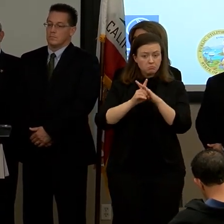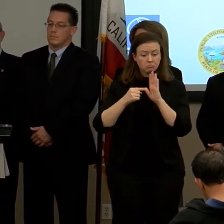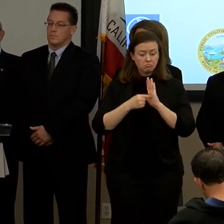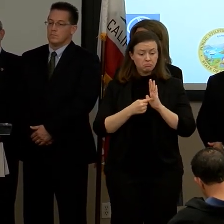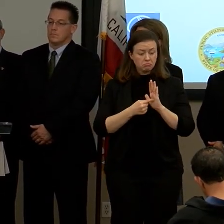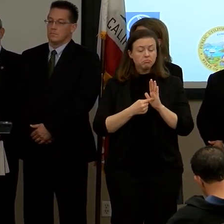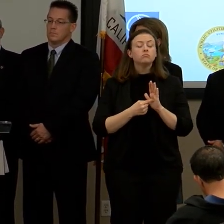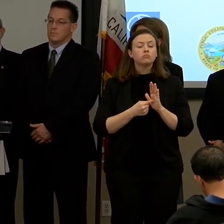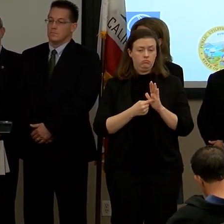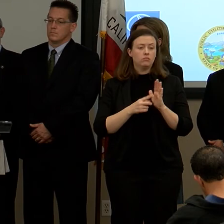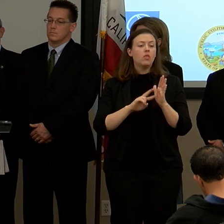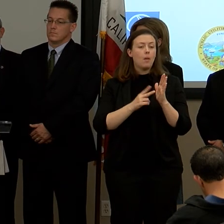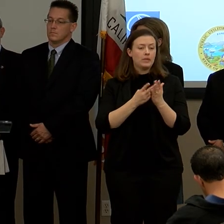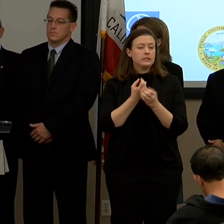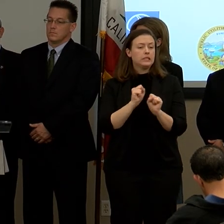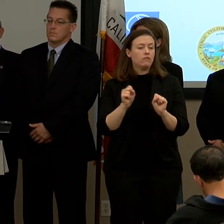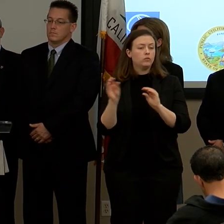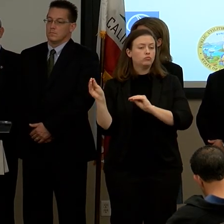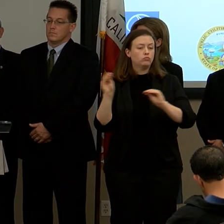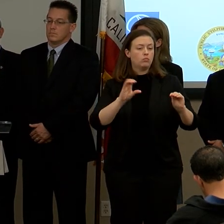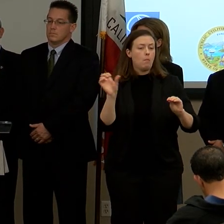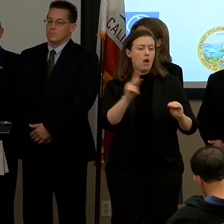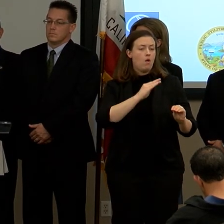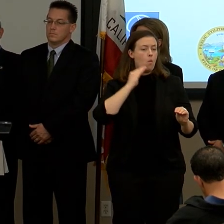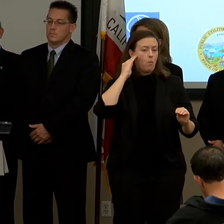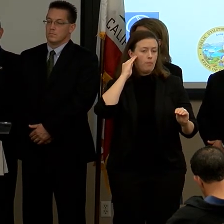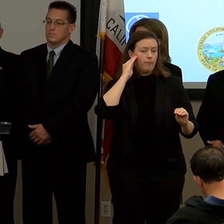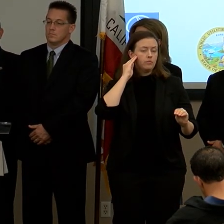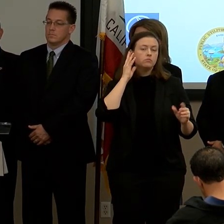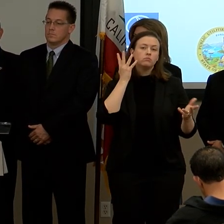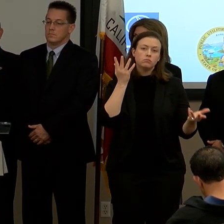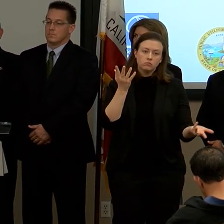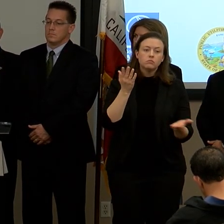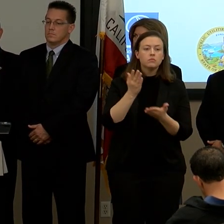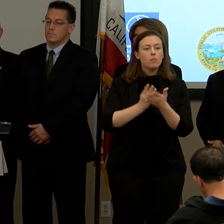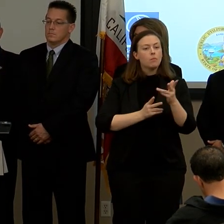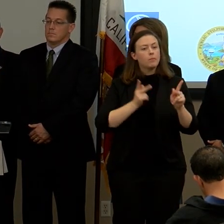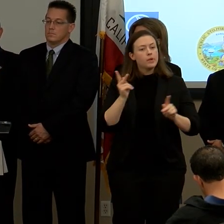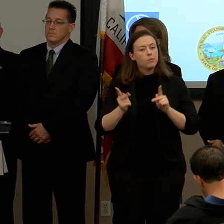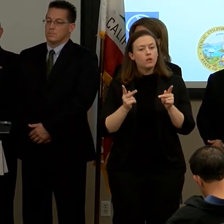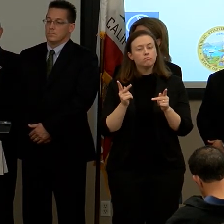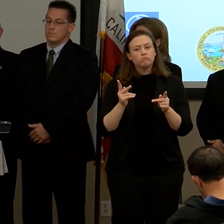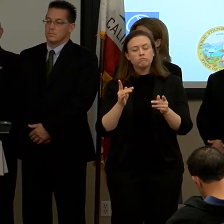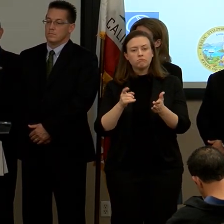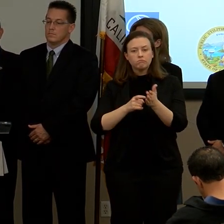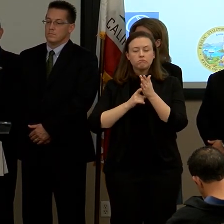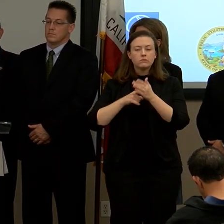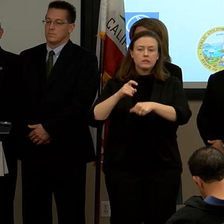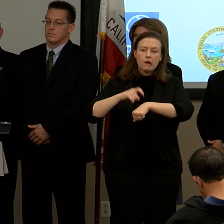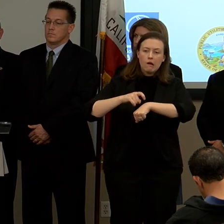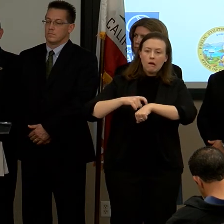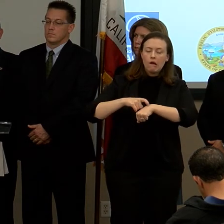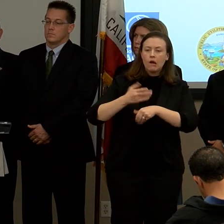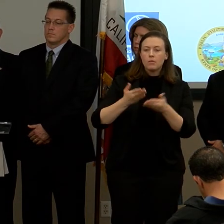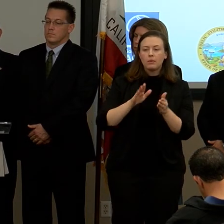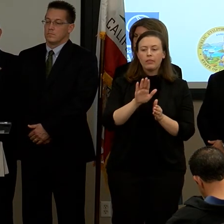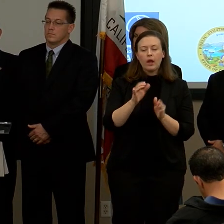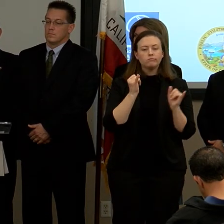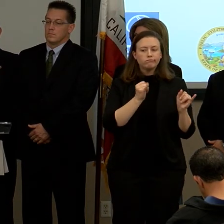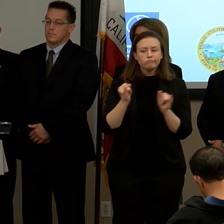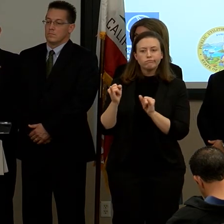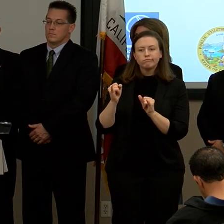to return to their homes. I realize this can take some time for certain people. They may have individual health